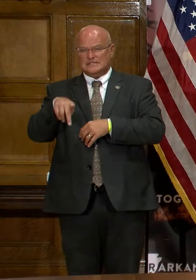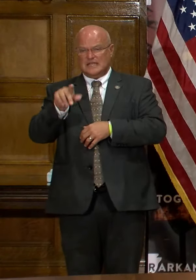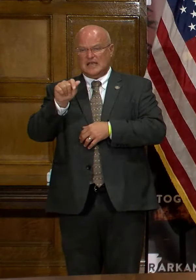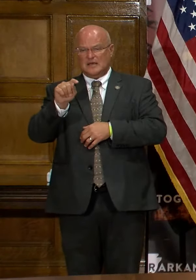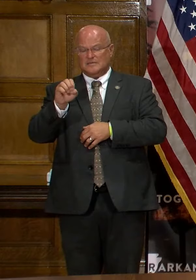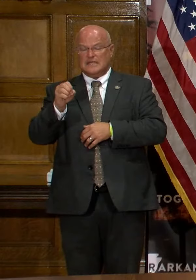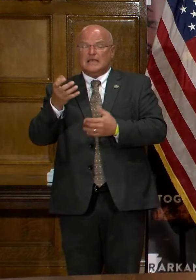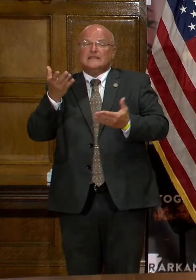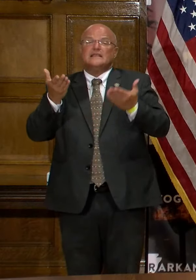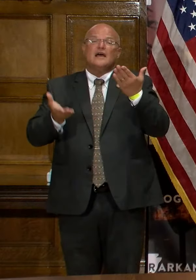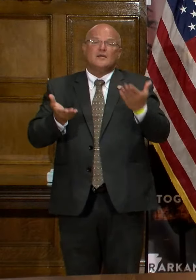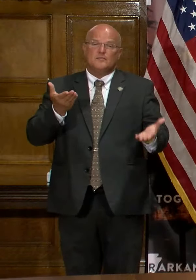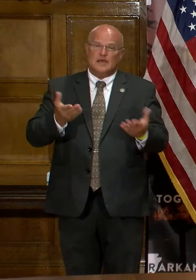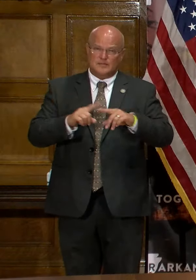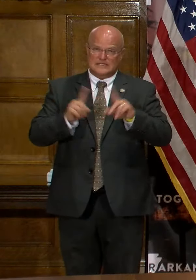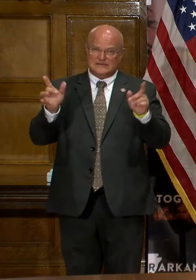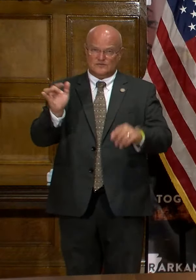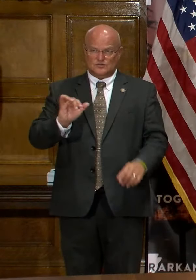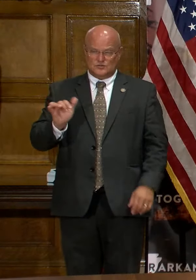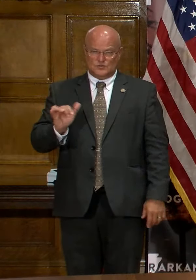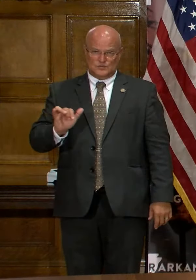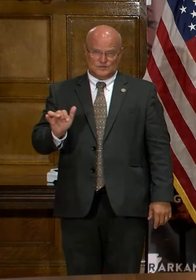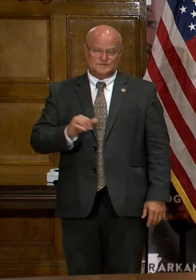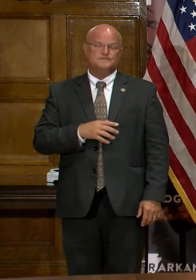that could account for some differences as well.